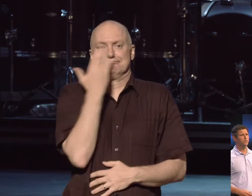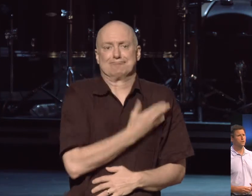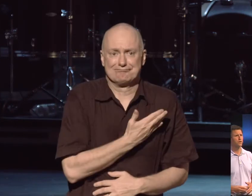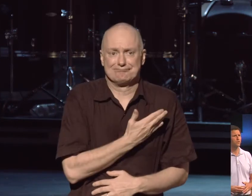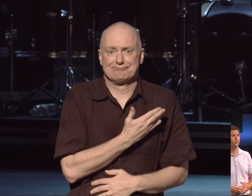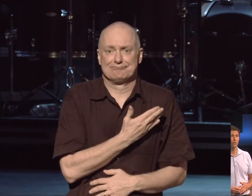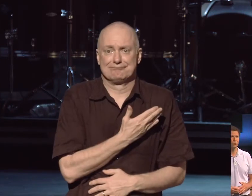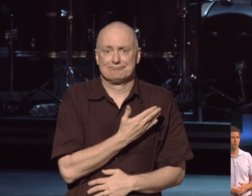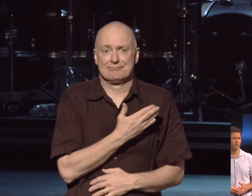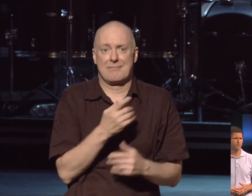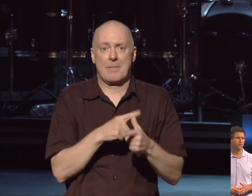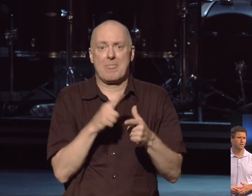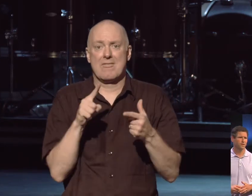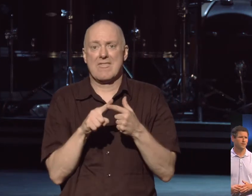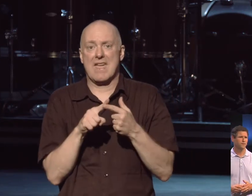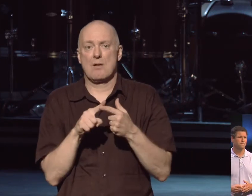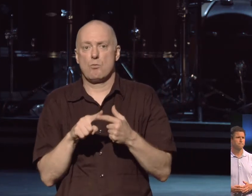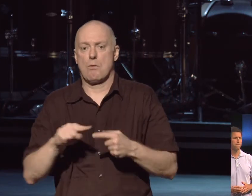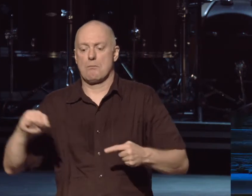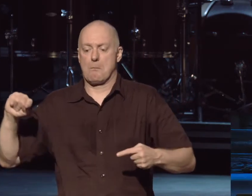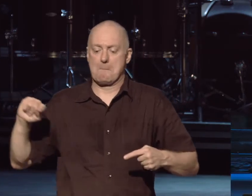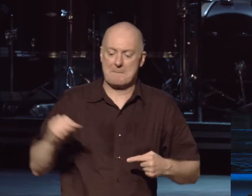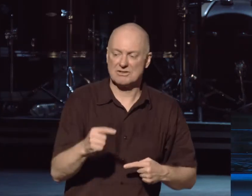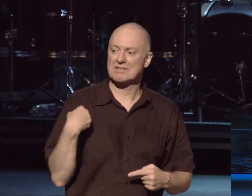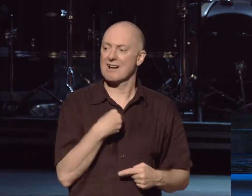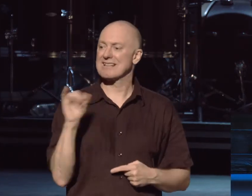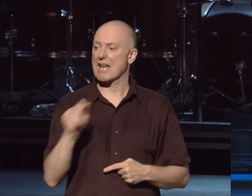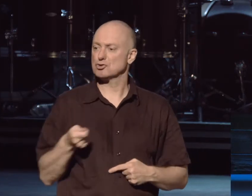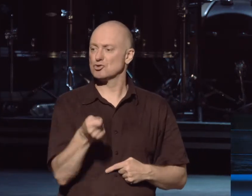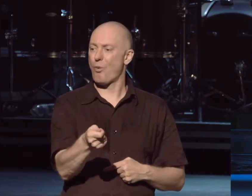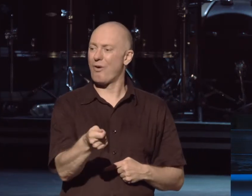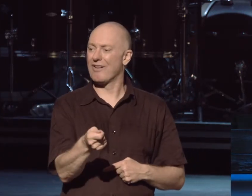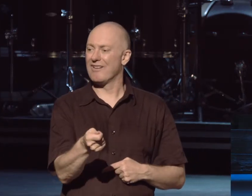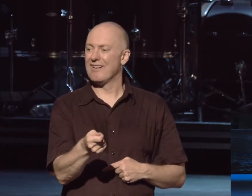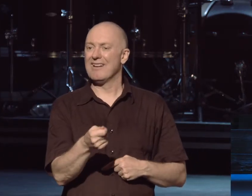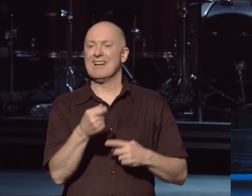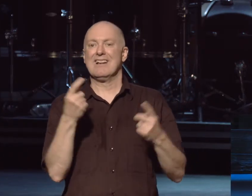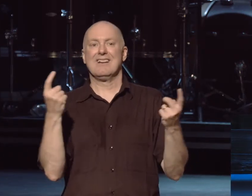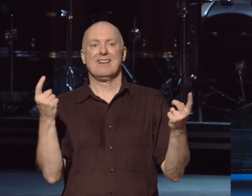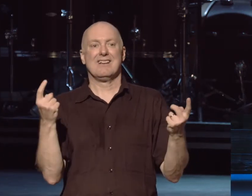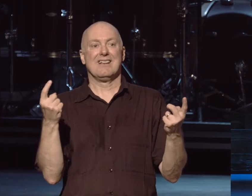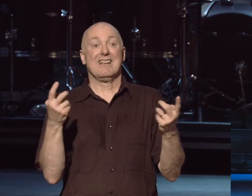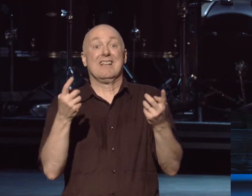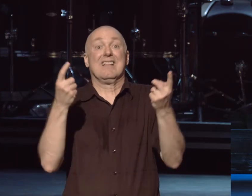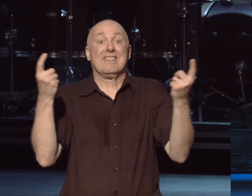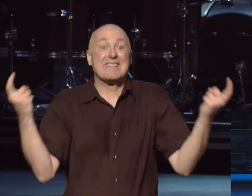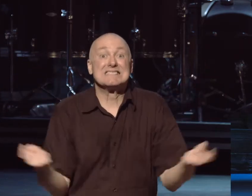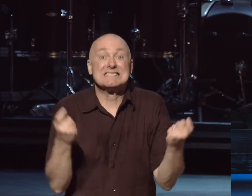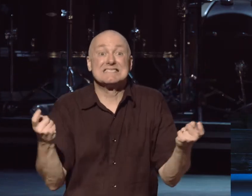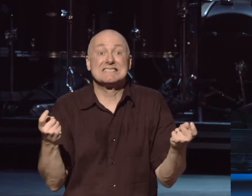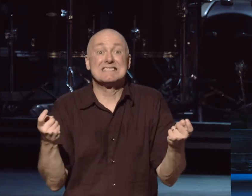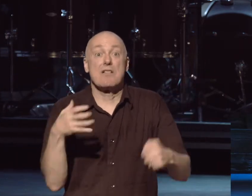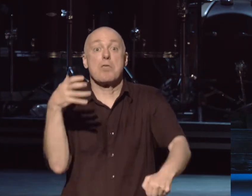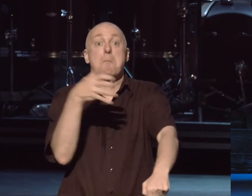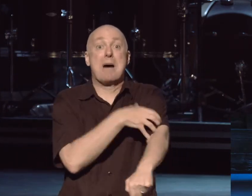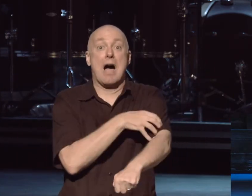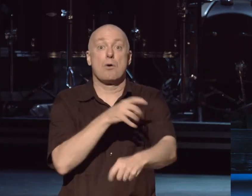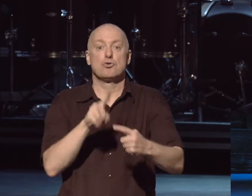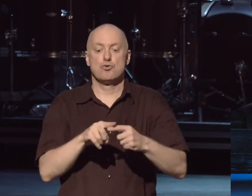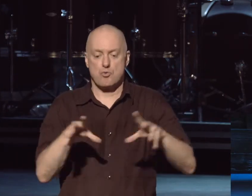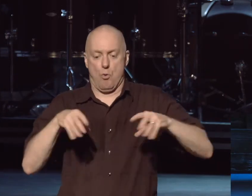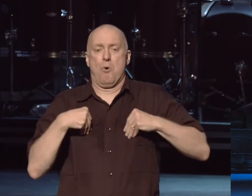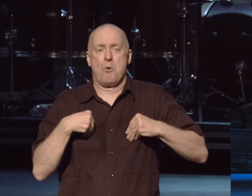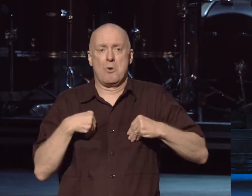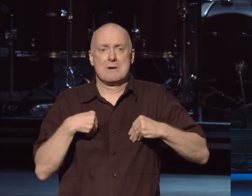they'll pierce us like a sword. When the sins are exposed, the power at that moment to own them, to push